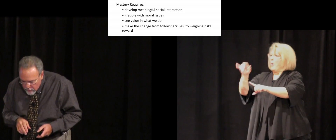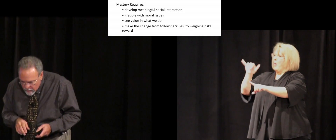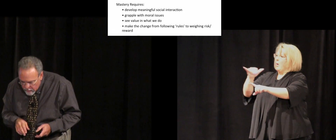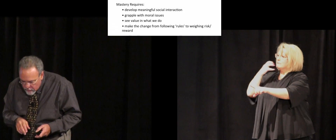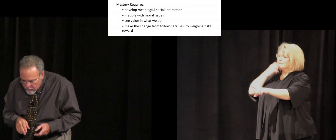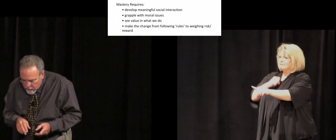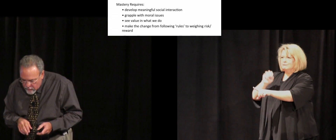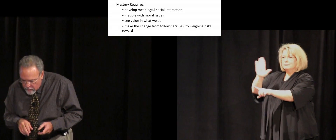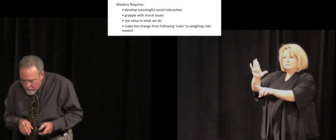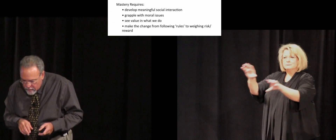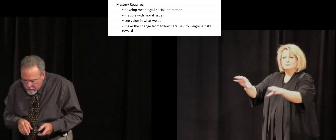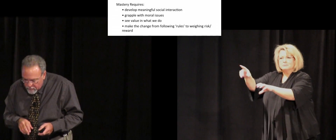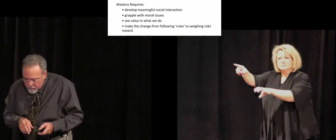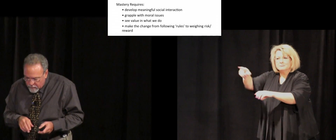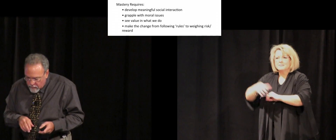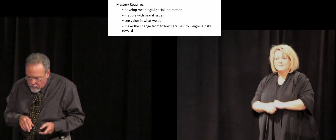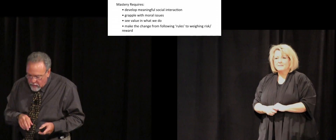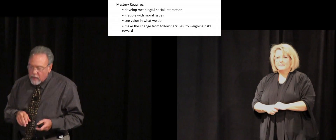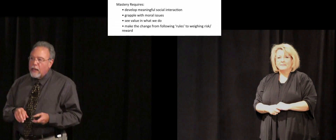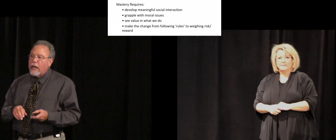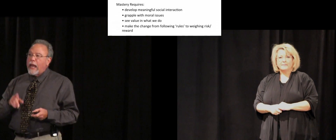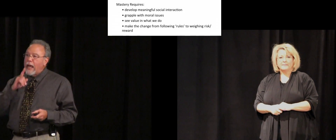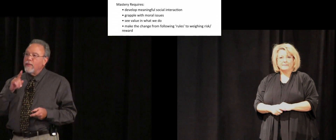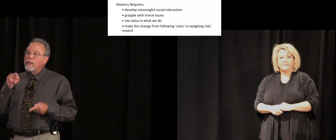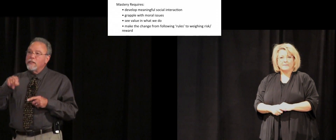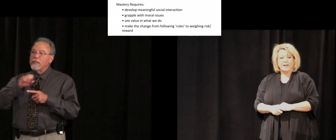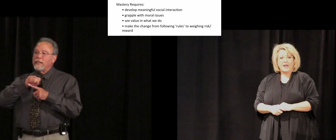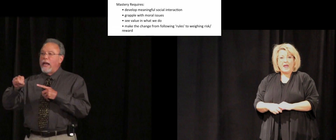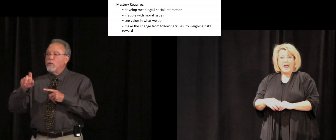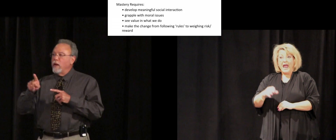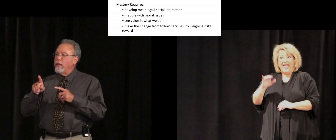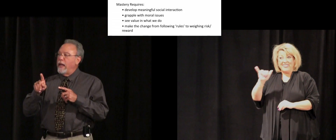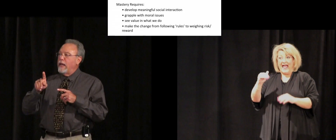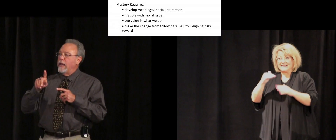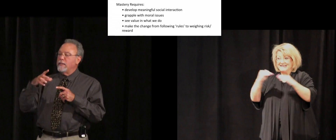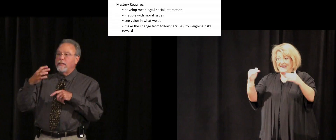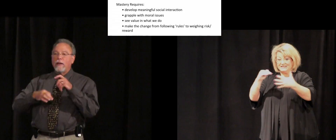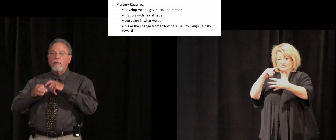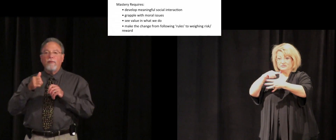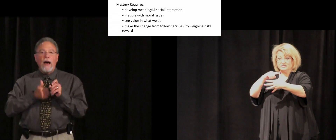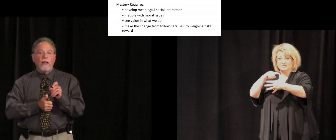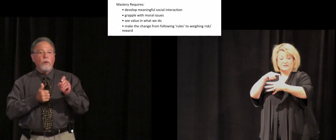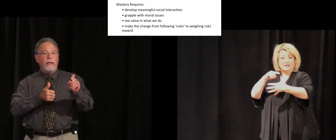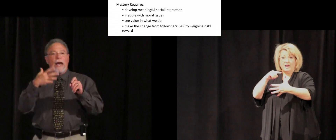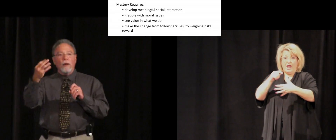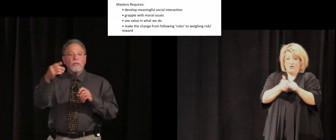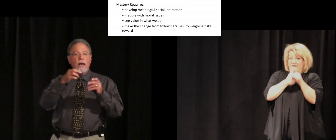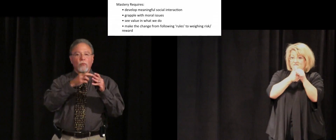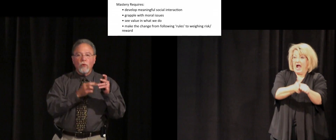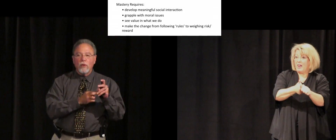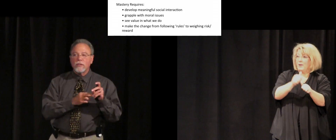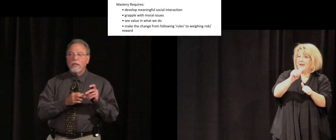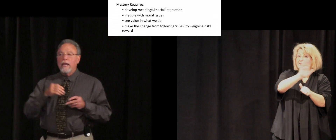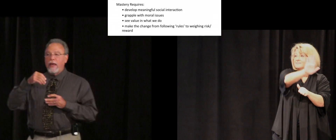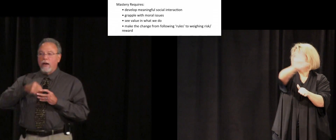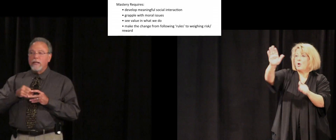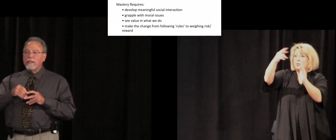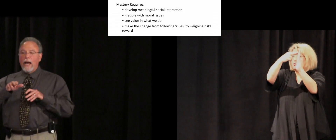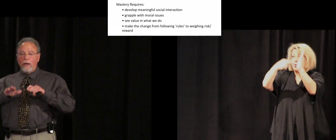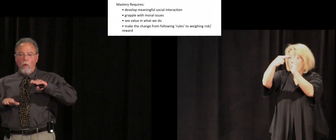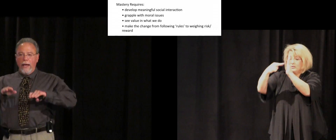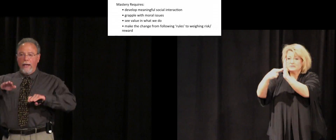loyalty to the work that their mom and dad have been doing on their behalf, that they would feel guilty if they left